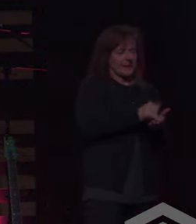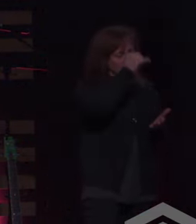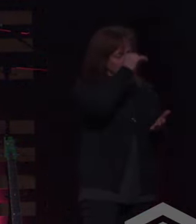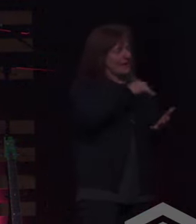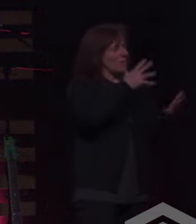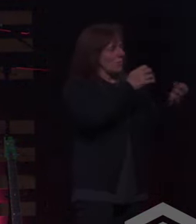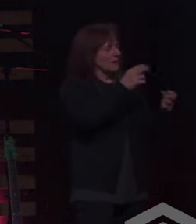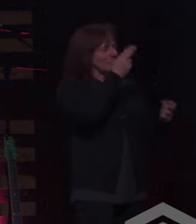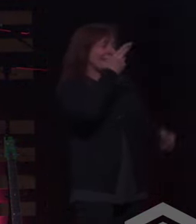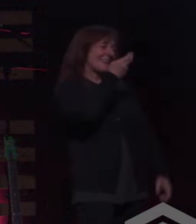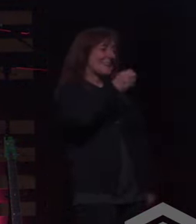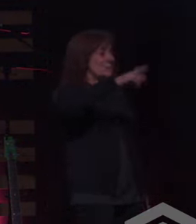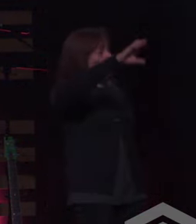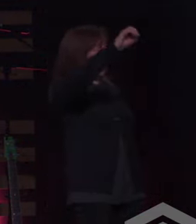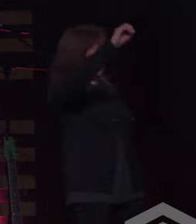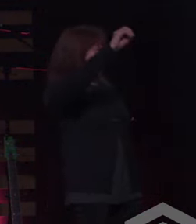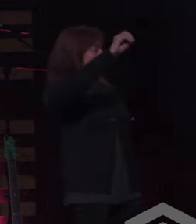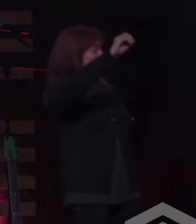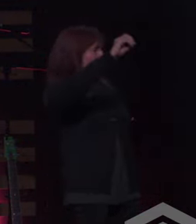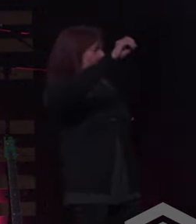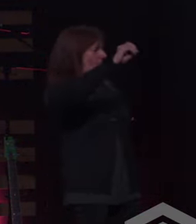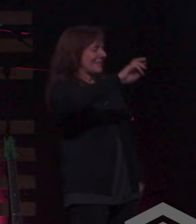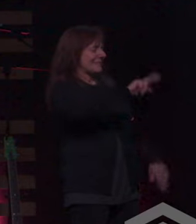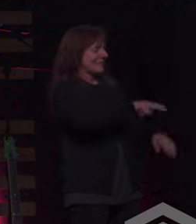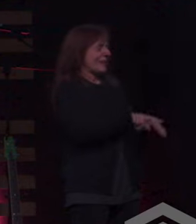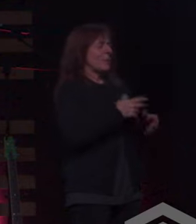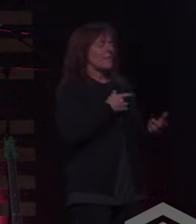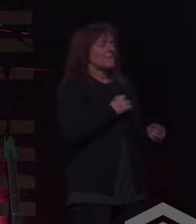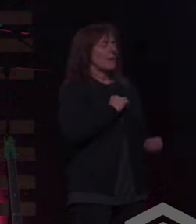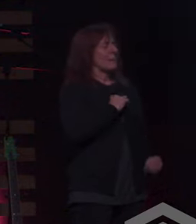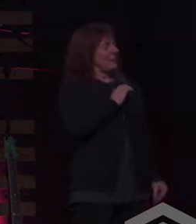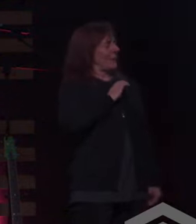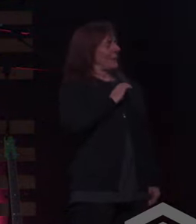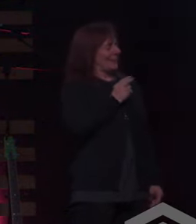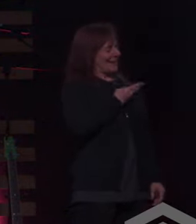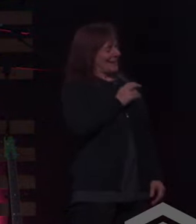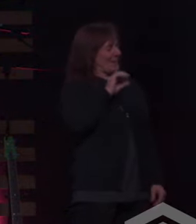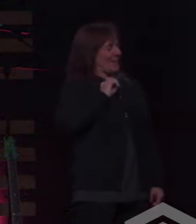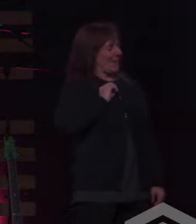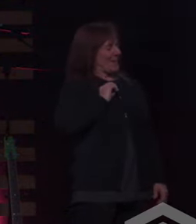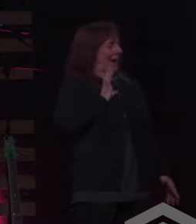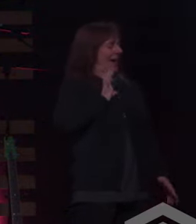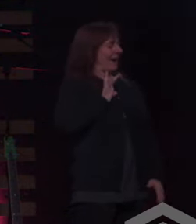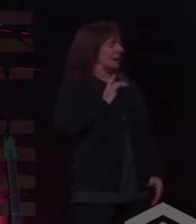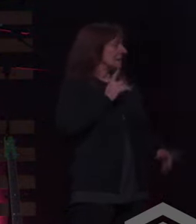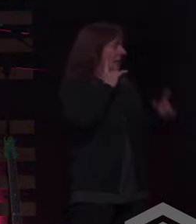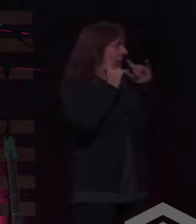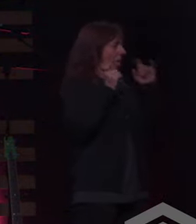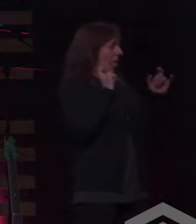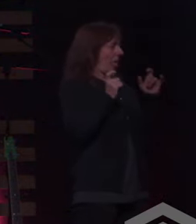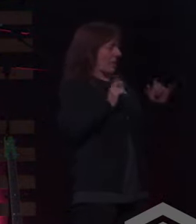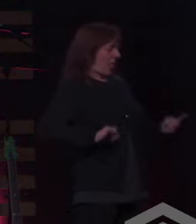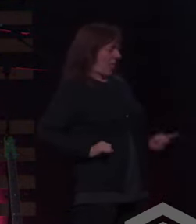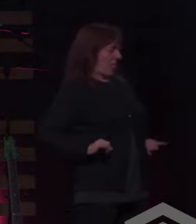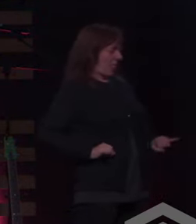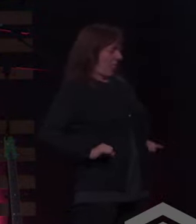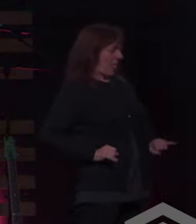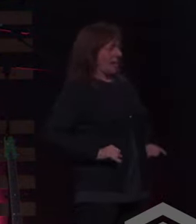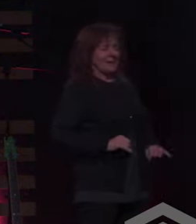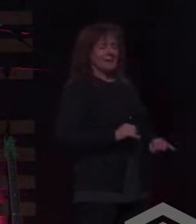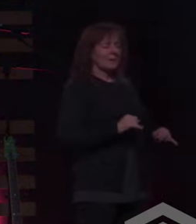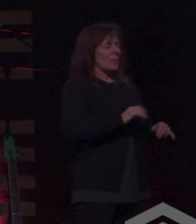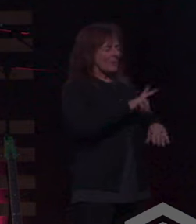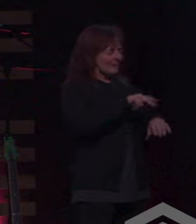want to be the hero. That is a natural God-given thing to them. That's not arrogance. That's not, oh, we can't say that in this world. This